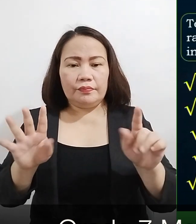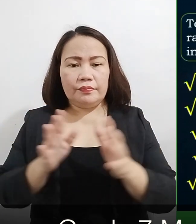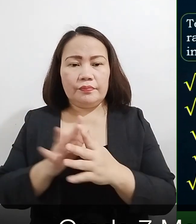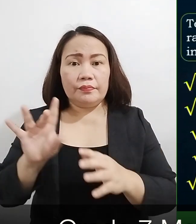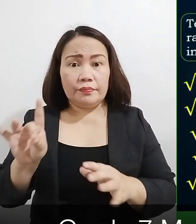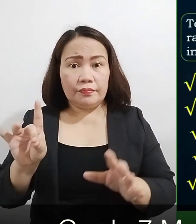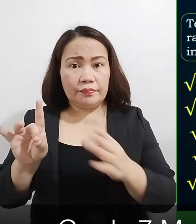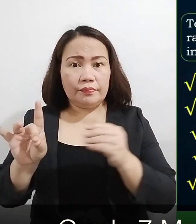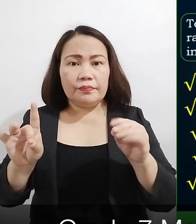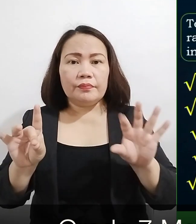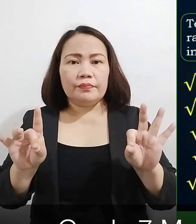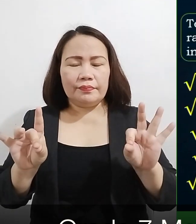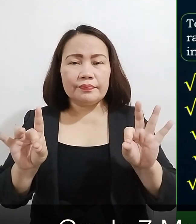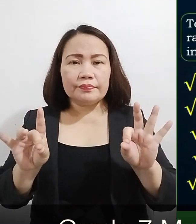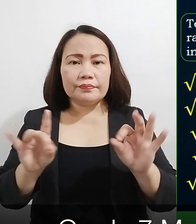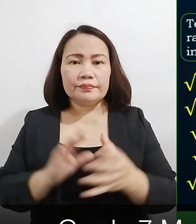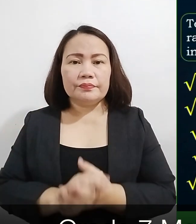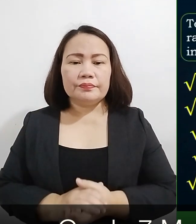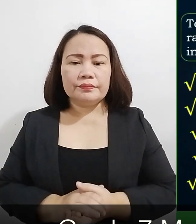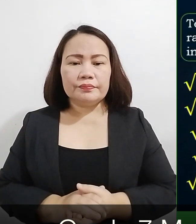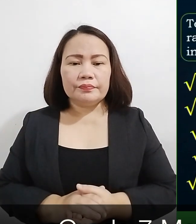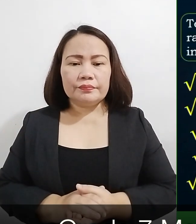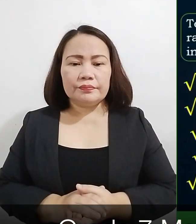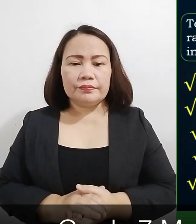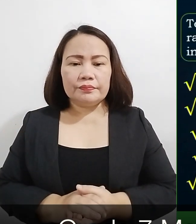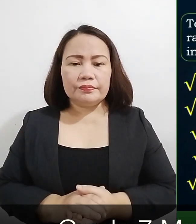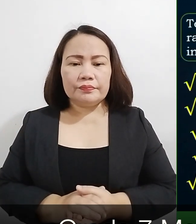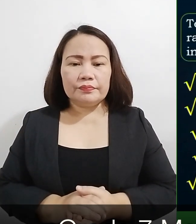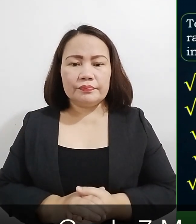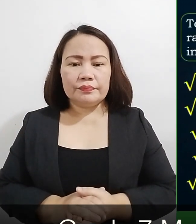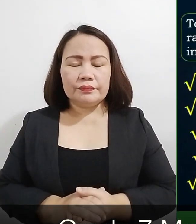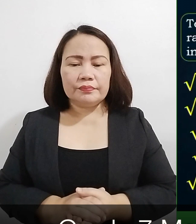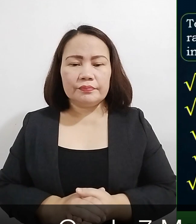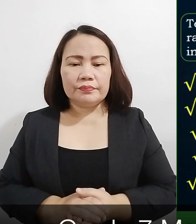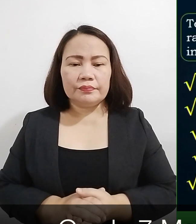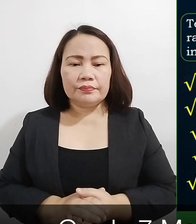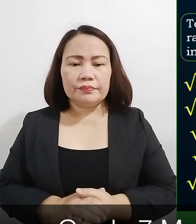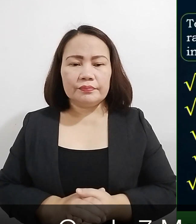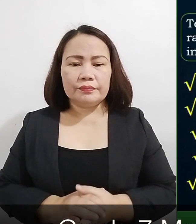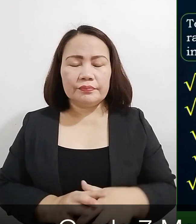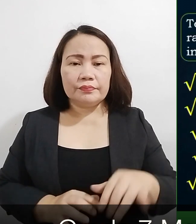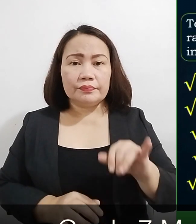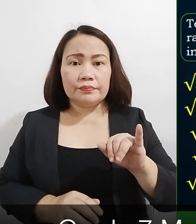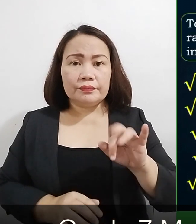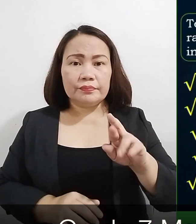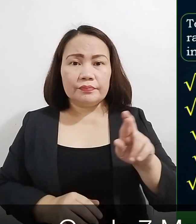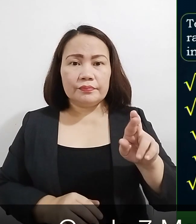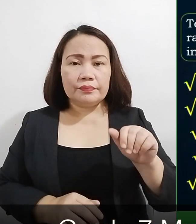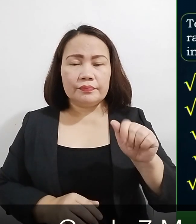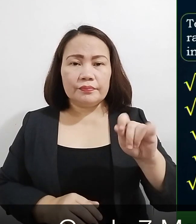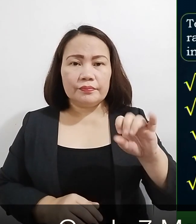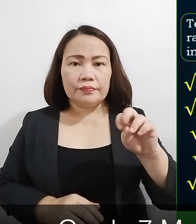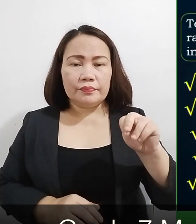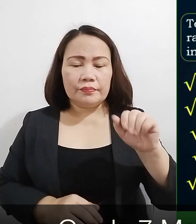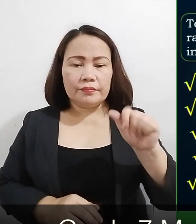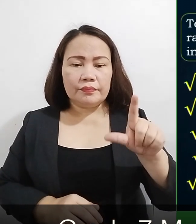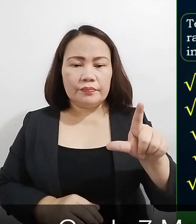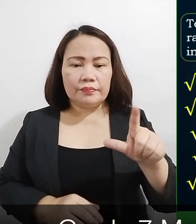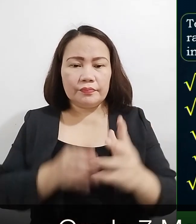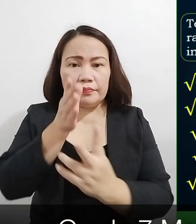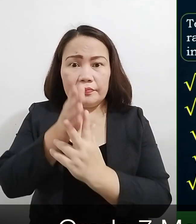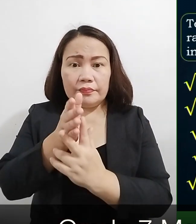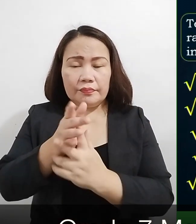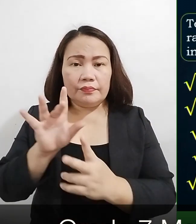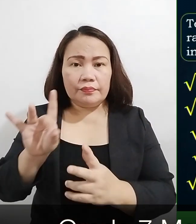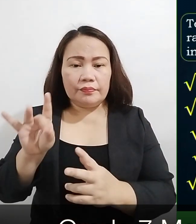at 81, that is 8 and 9. Okay. Square root of 84. This is also irrational.